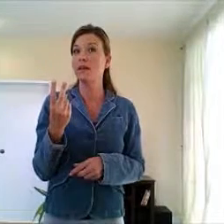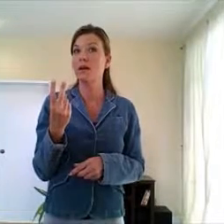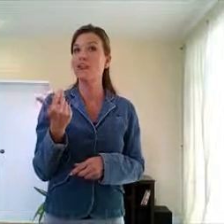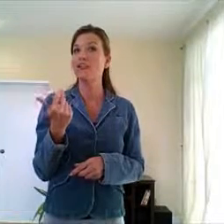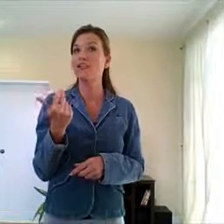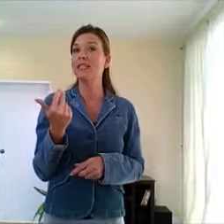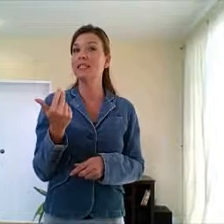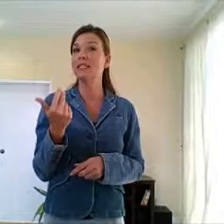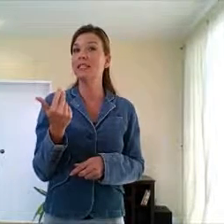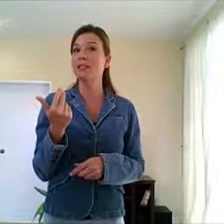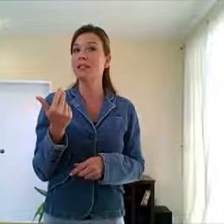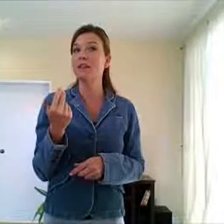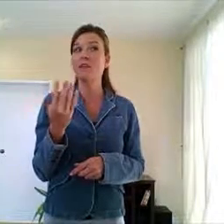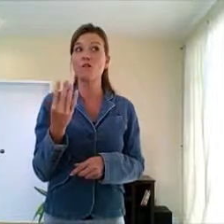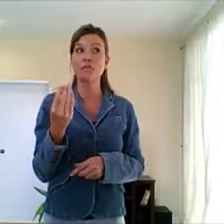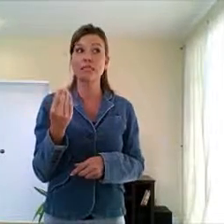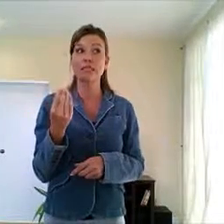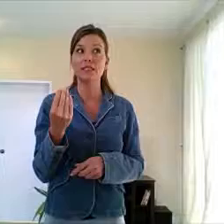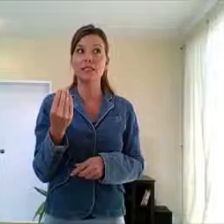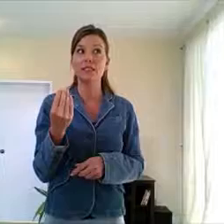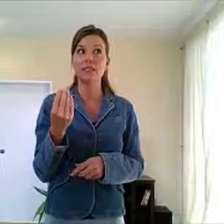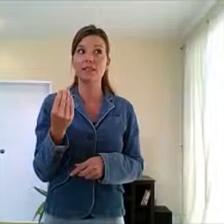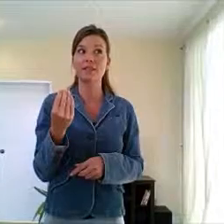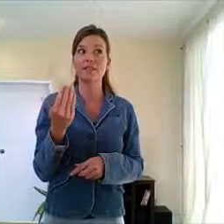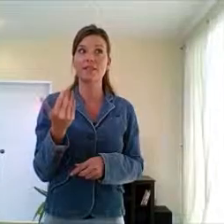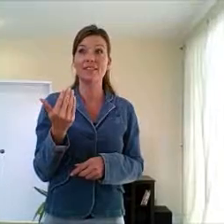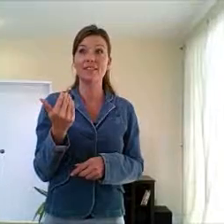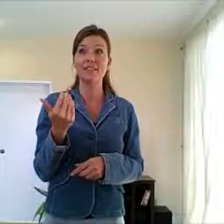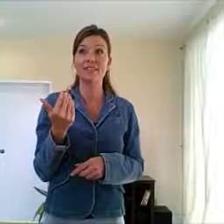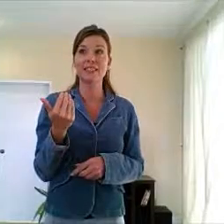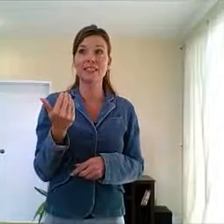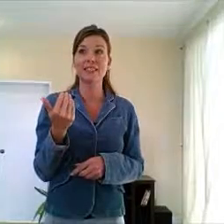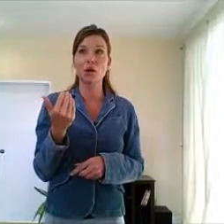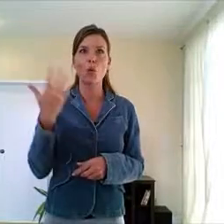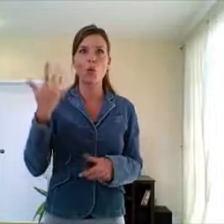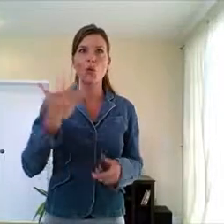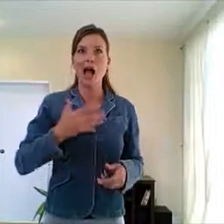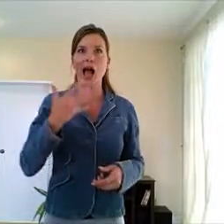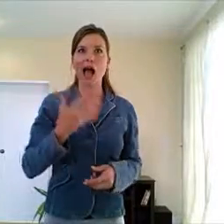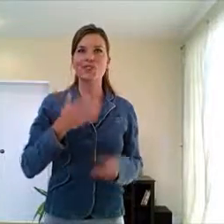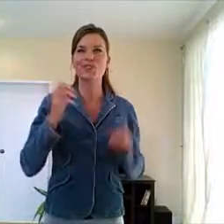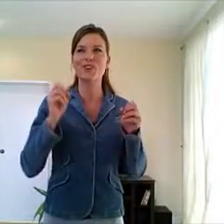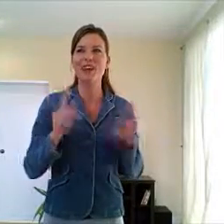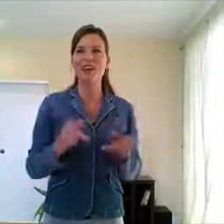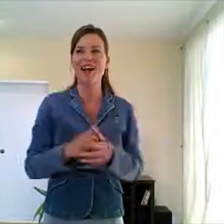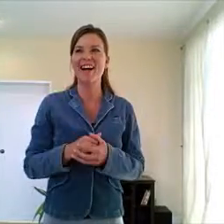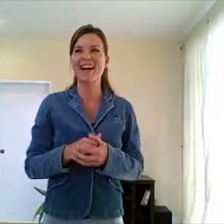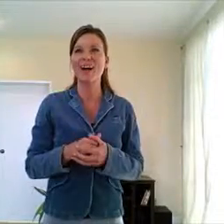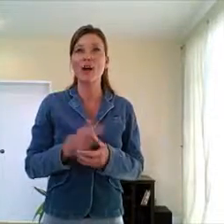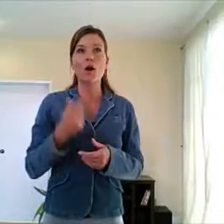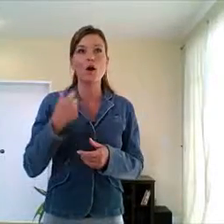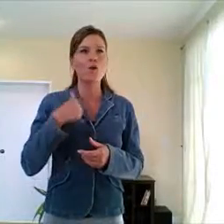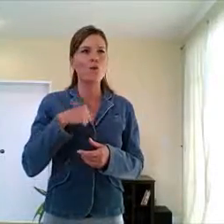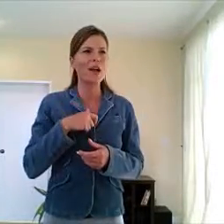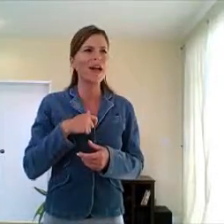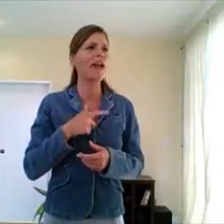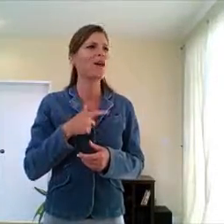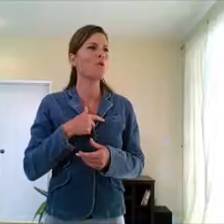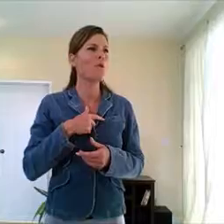13, 14, 15. Wow. Okay. We were spread over a little bit more, but it looked like